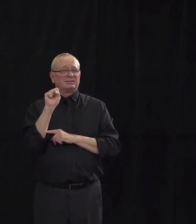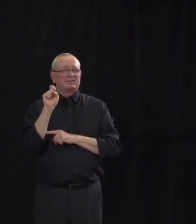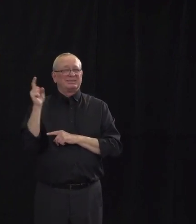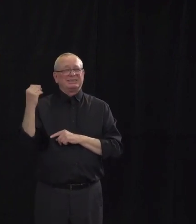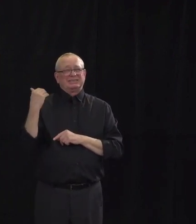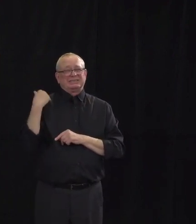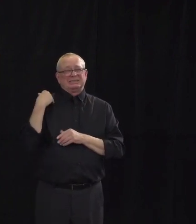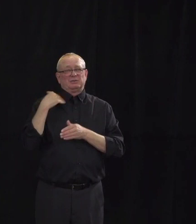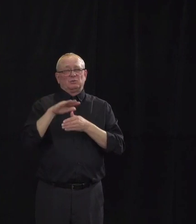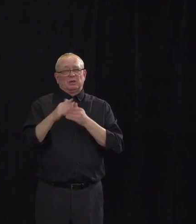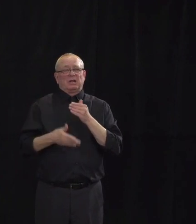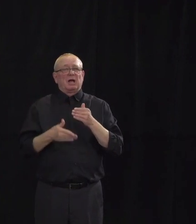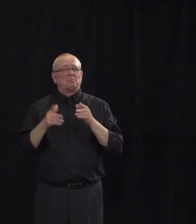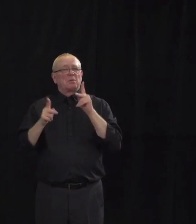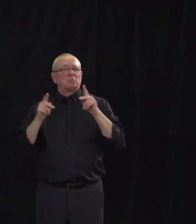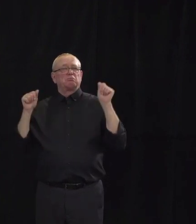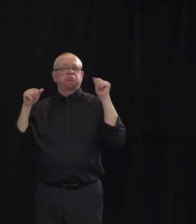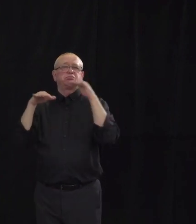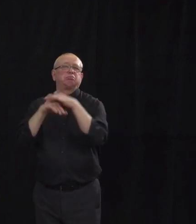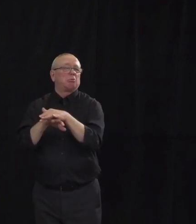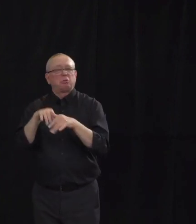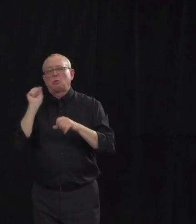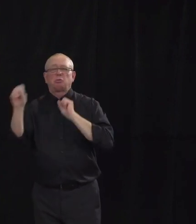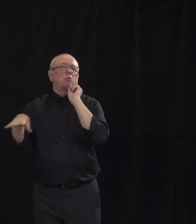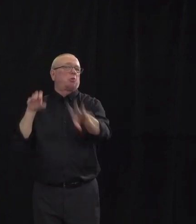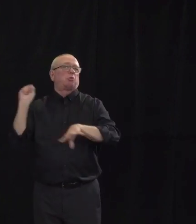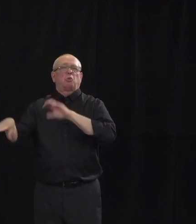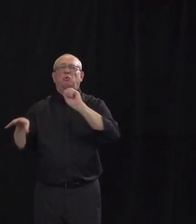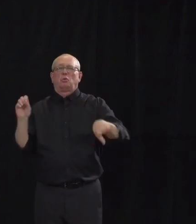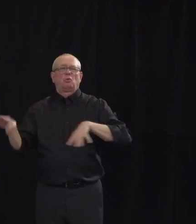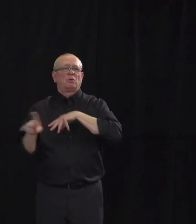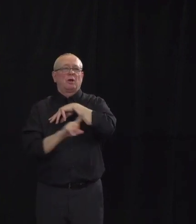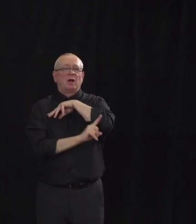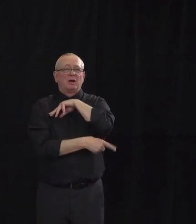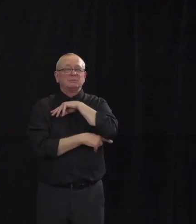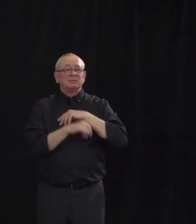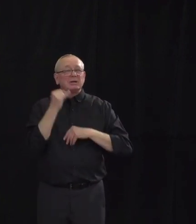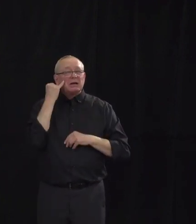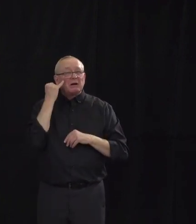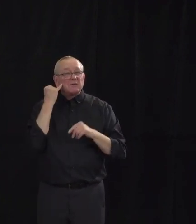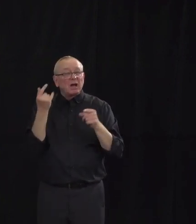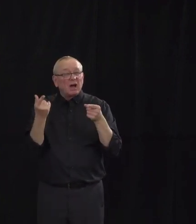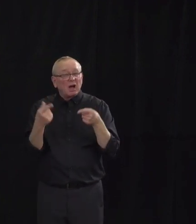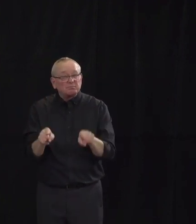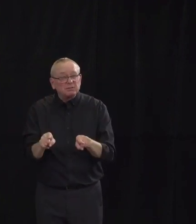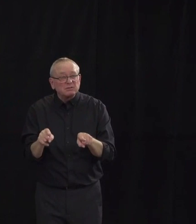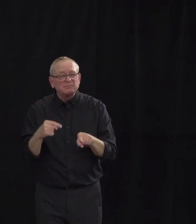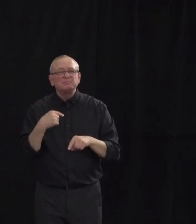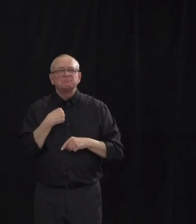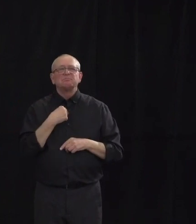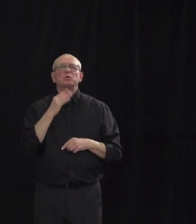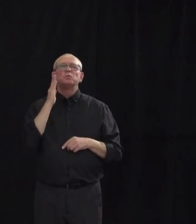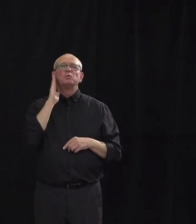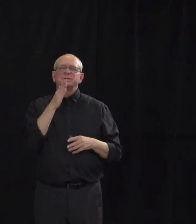taking place out in the field as far as their protection. One of the things that I won't tolerate is us having to use large amounts